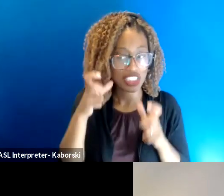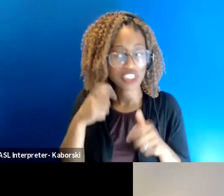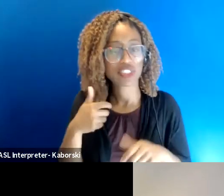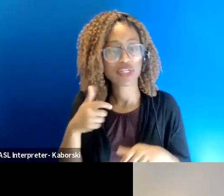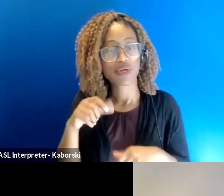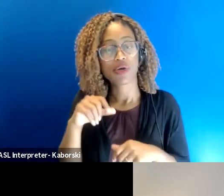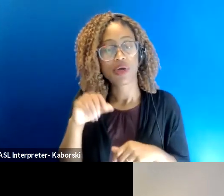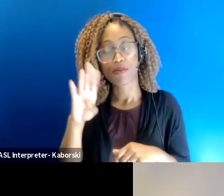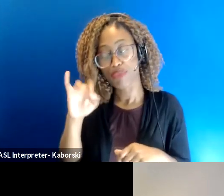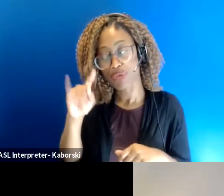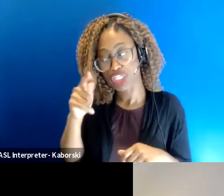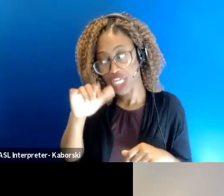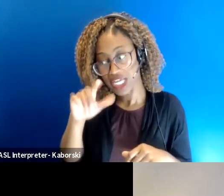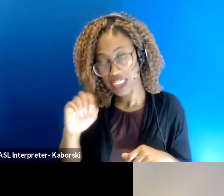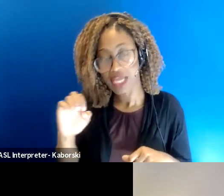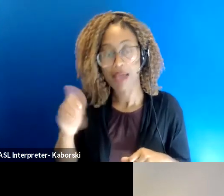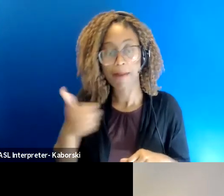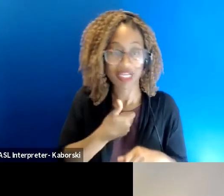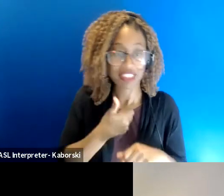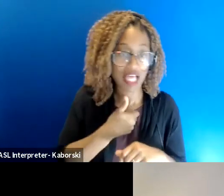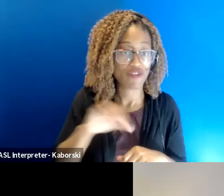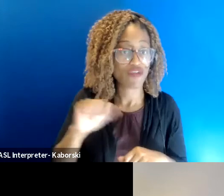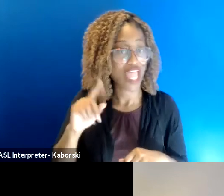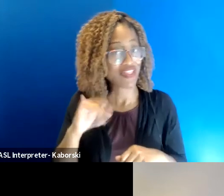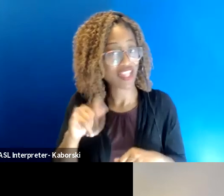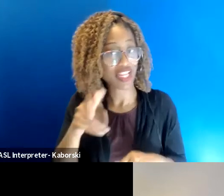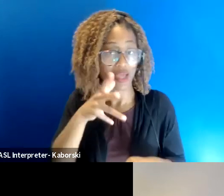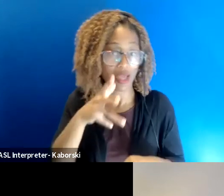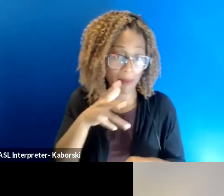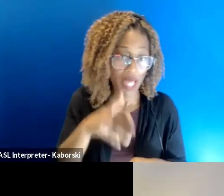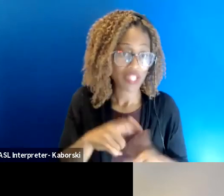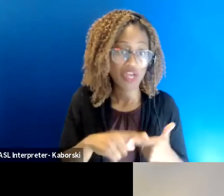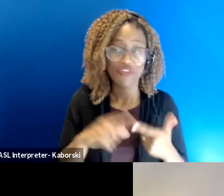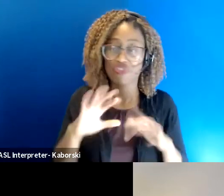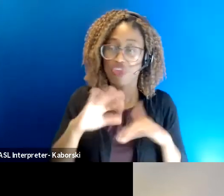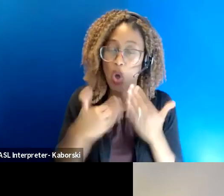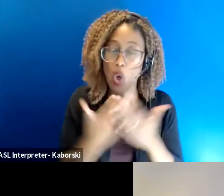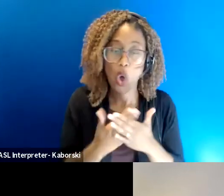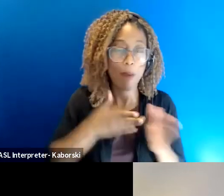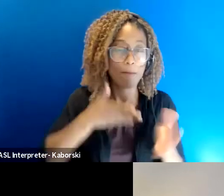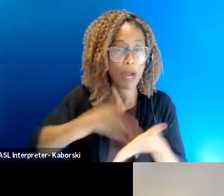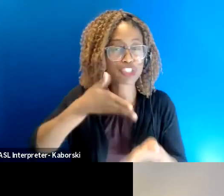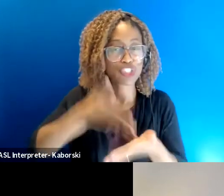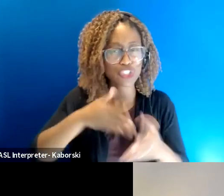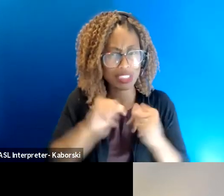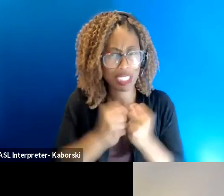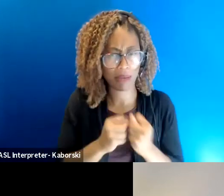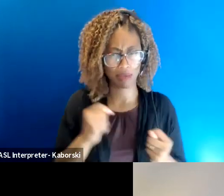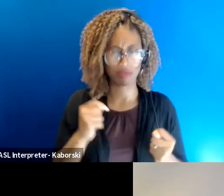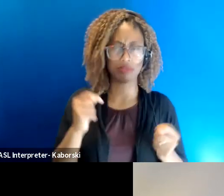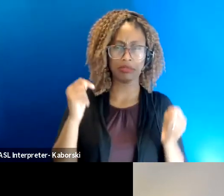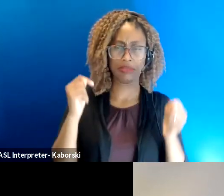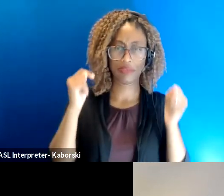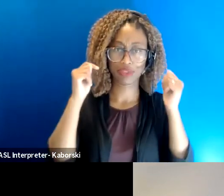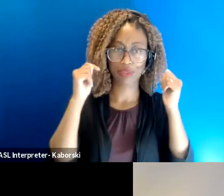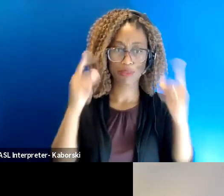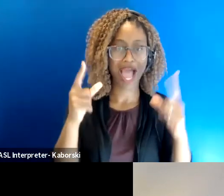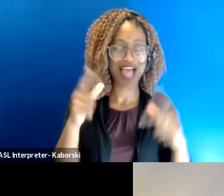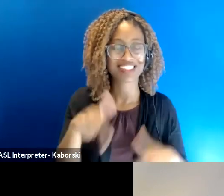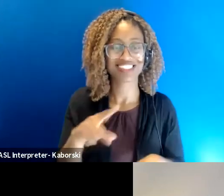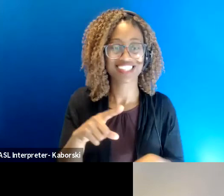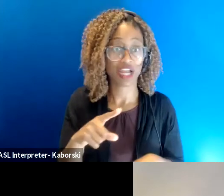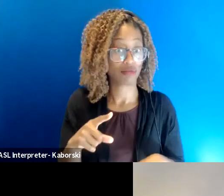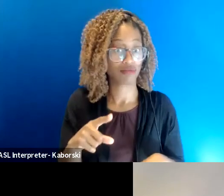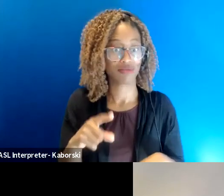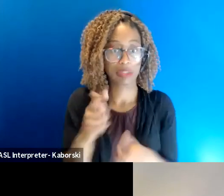mother. She was open to our ideas. The whole prosecution team, I was surprised. They're